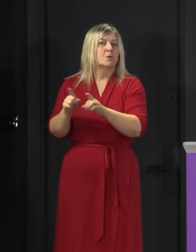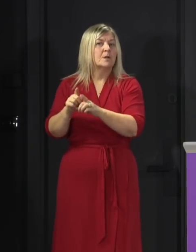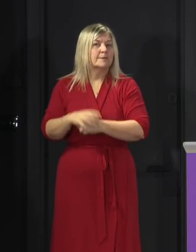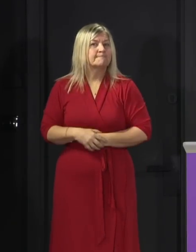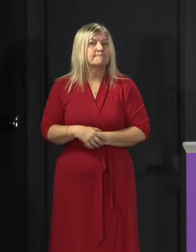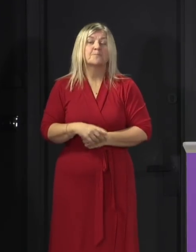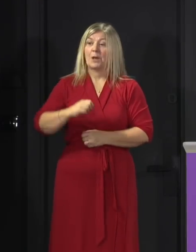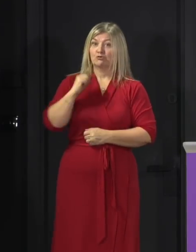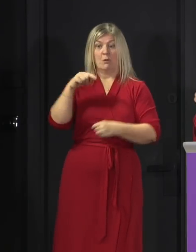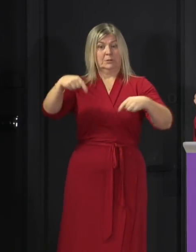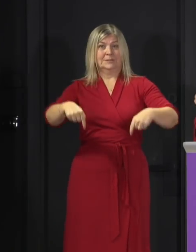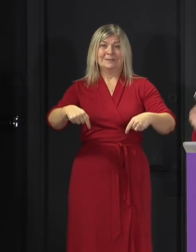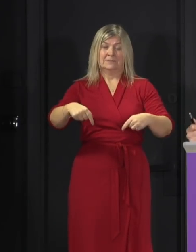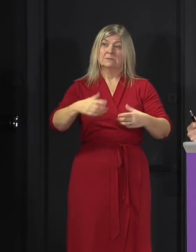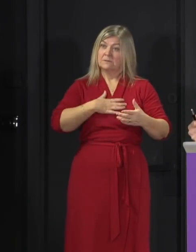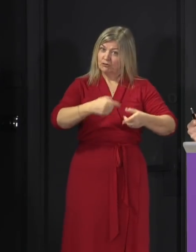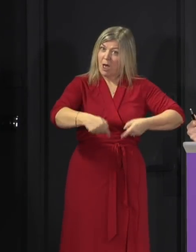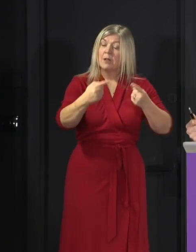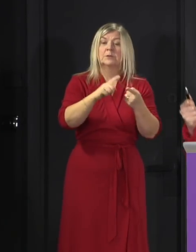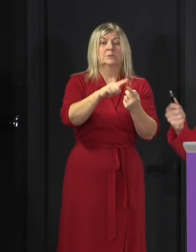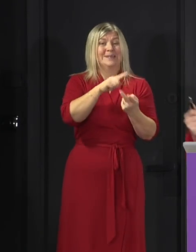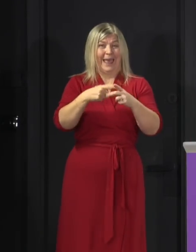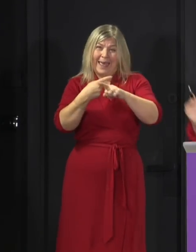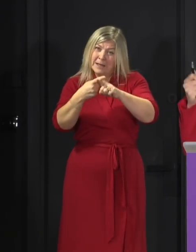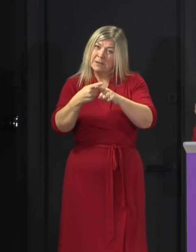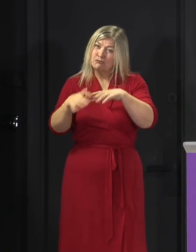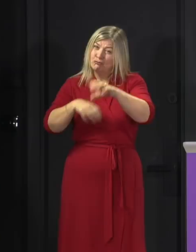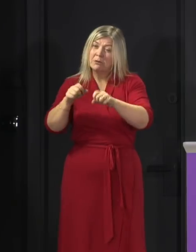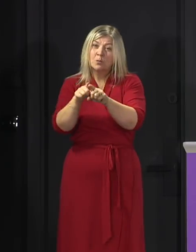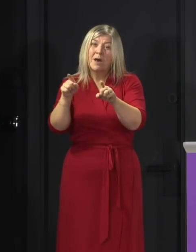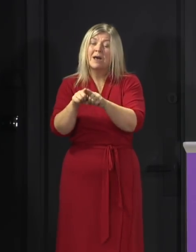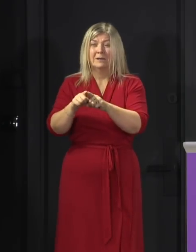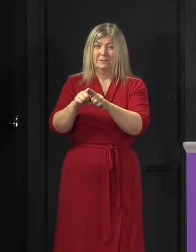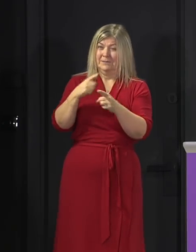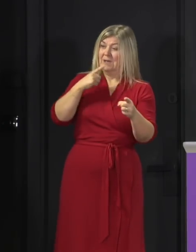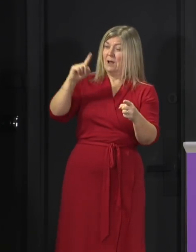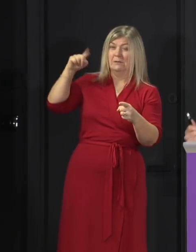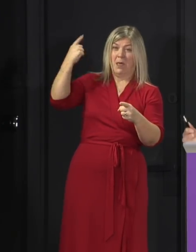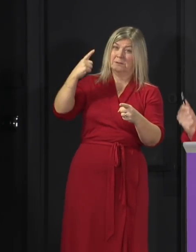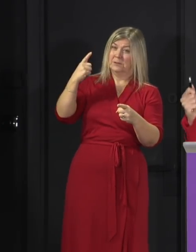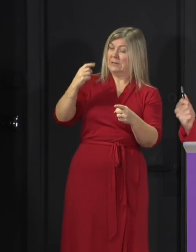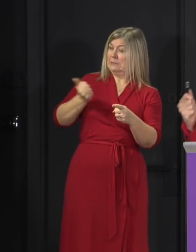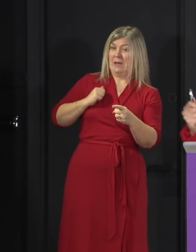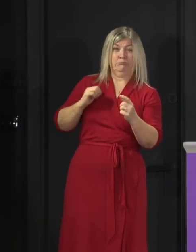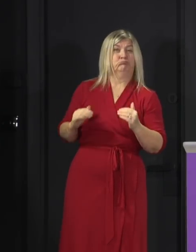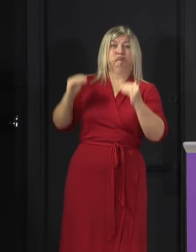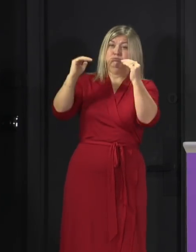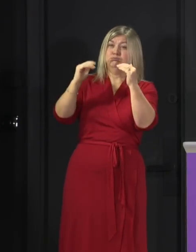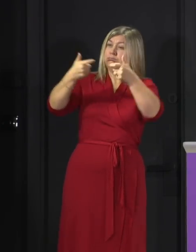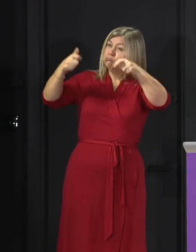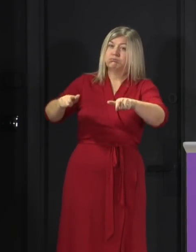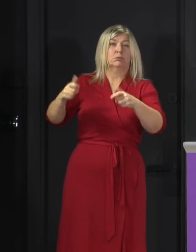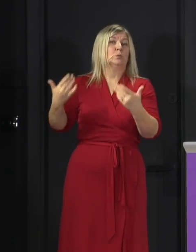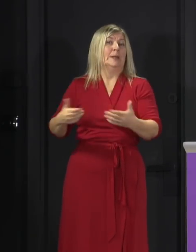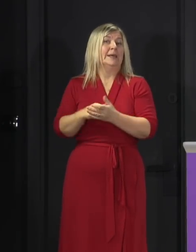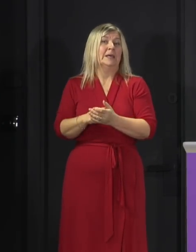have this challenge, but, you know, England's struggling with it just now. London is likely to go into a high level of protection today. Wales has a significantly higher level